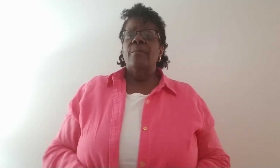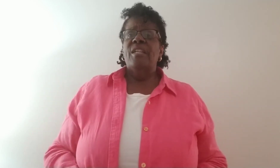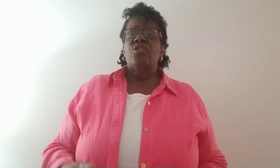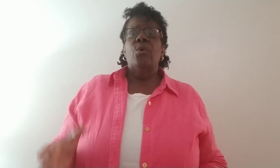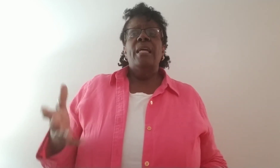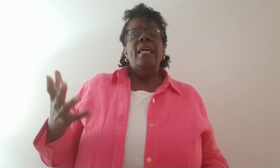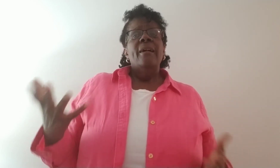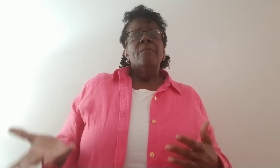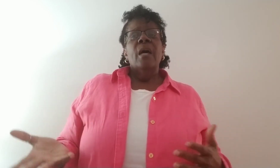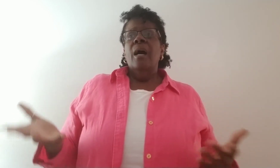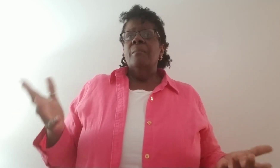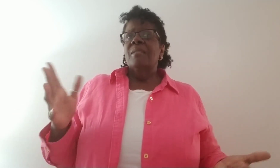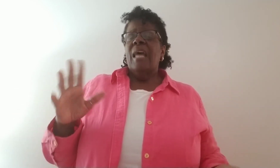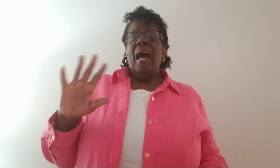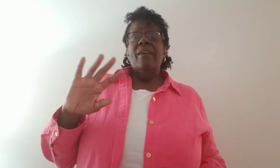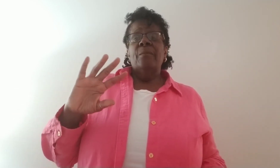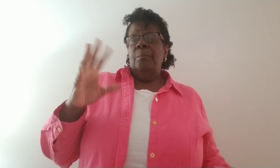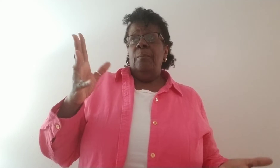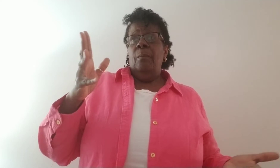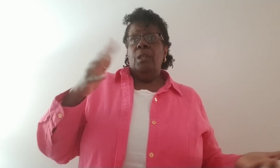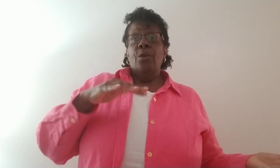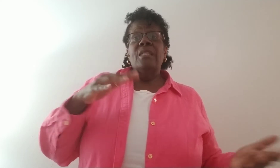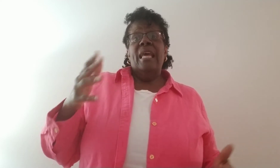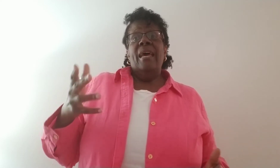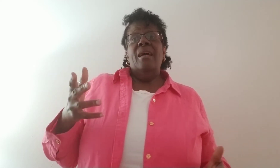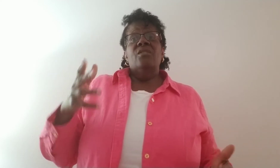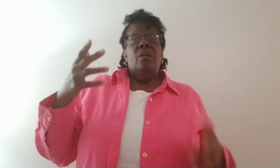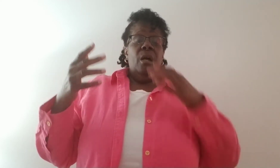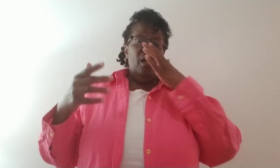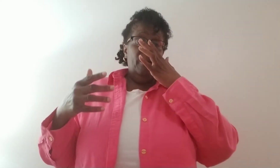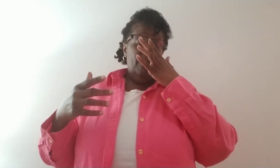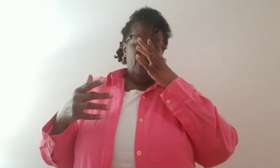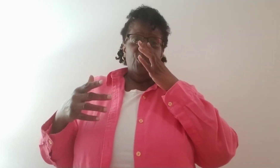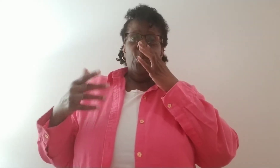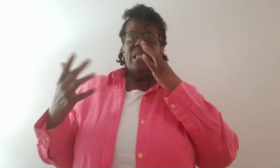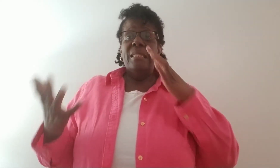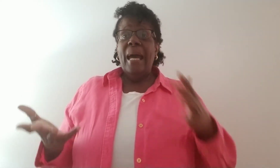information on. So I learned it as twist down,